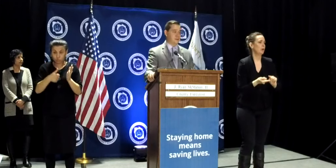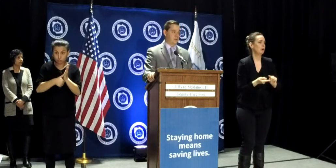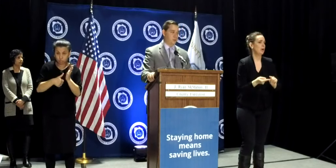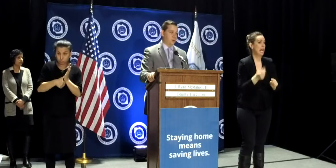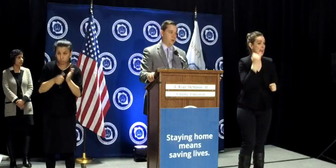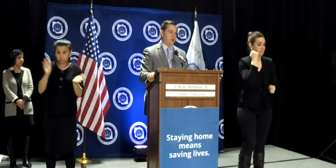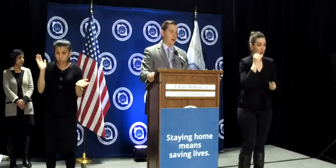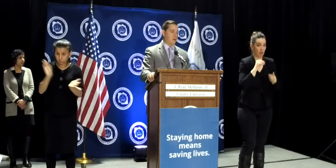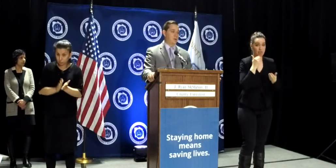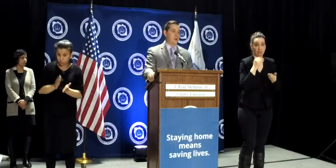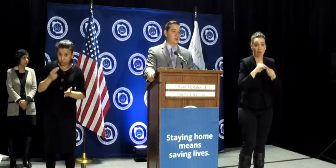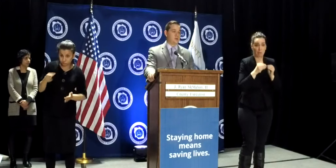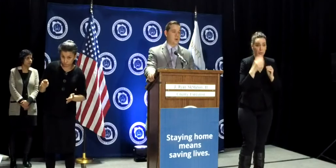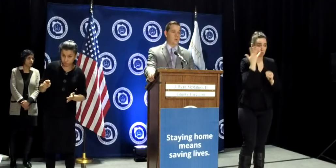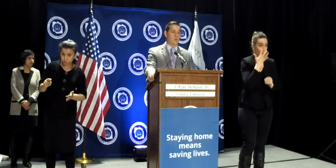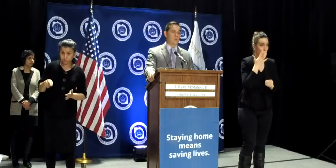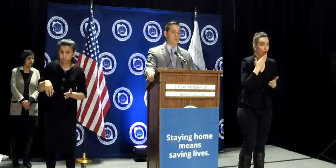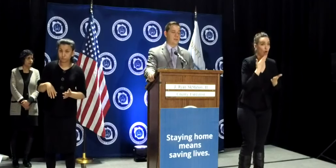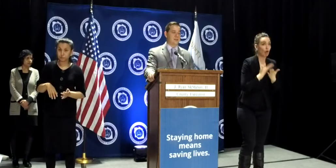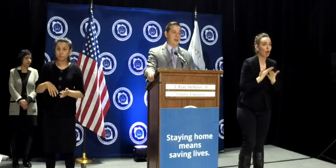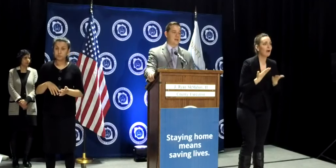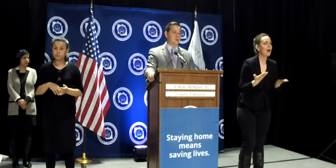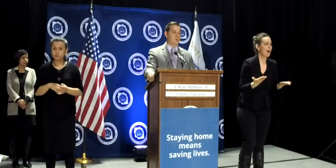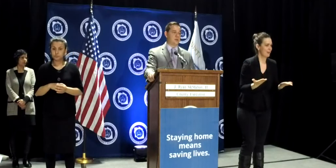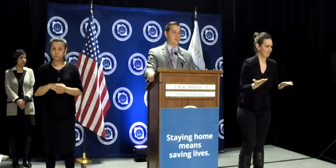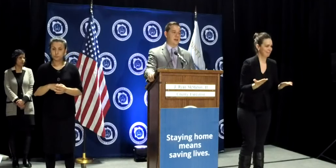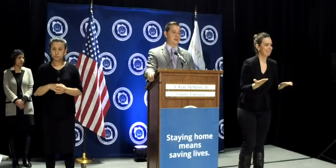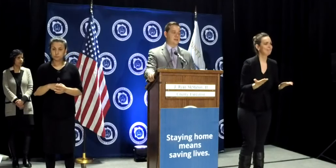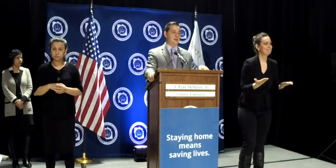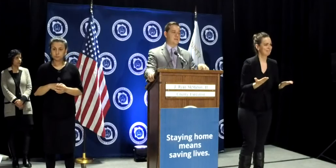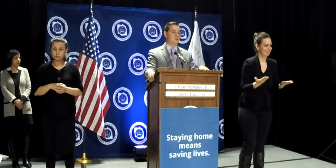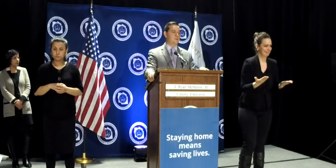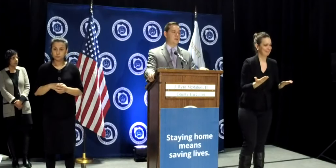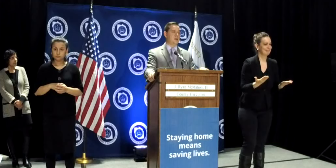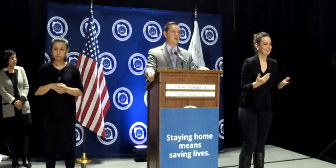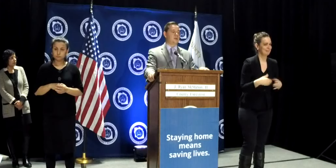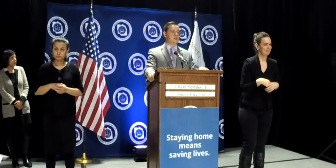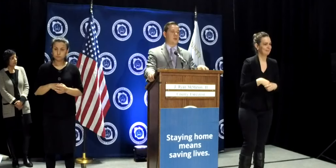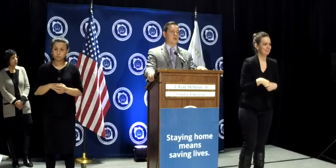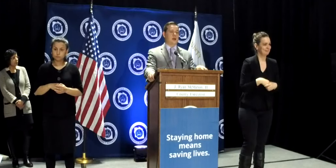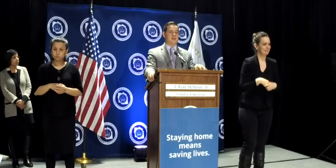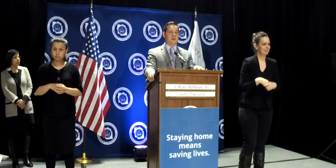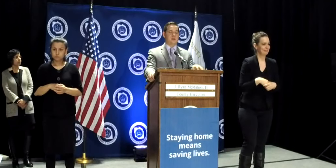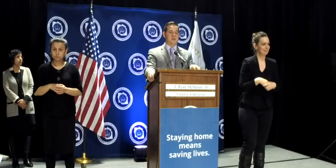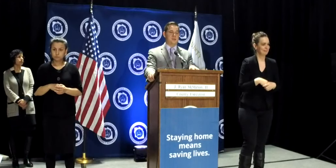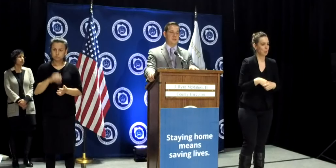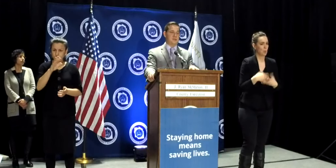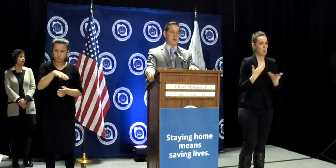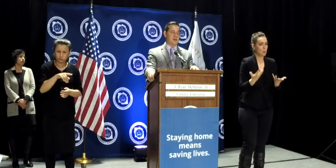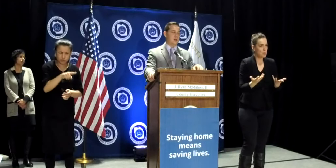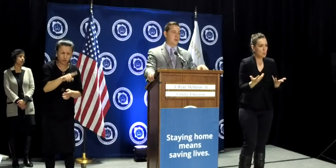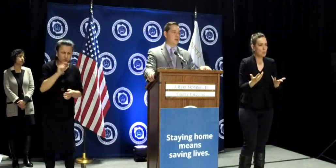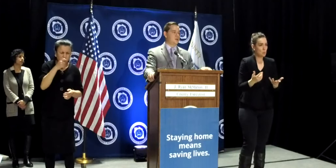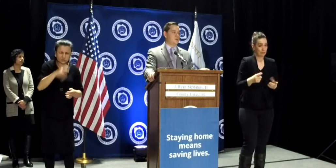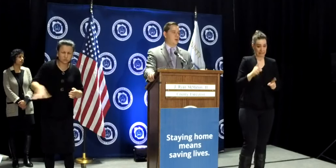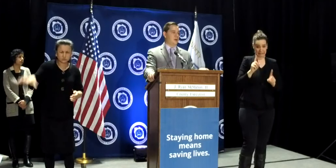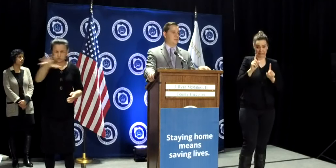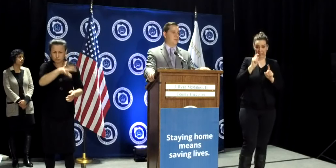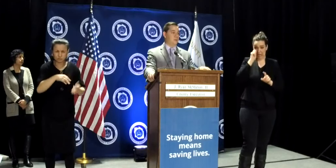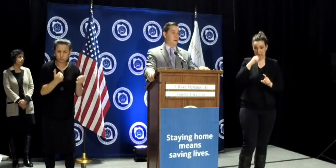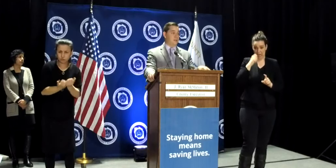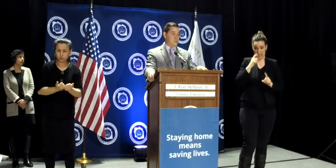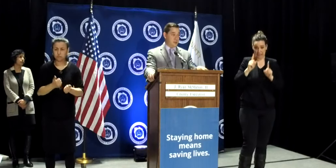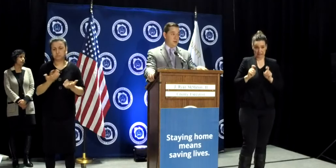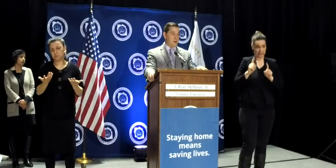allowed to test everybody right now. So what we can test, who we can test, have to meet certain criteria because they're sick. So